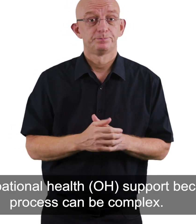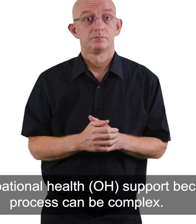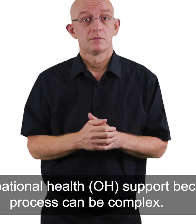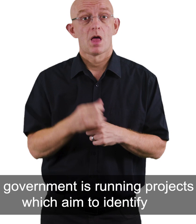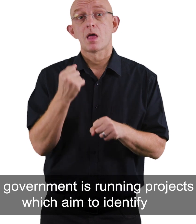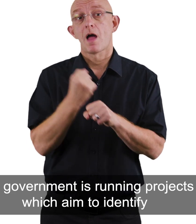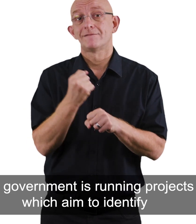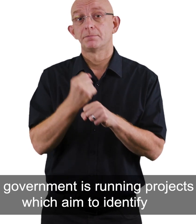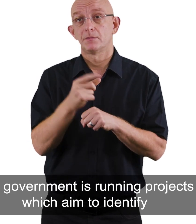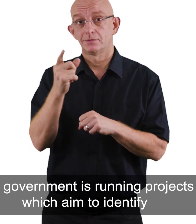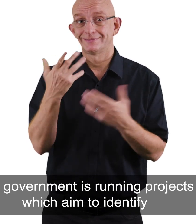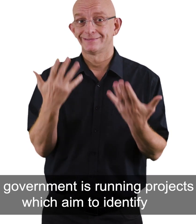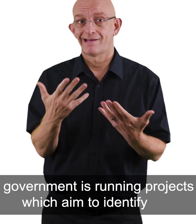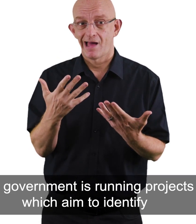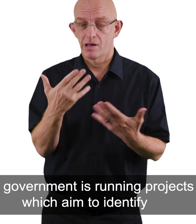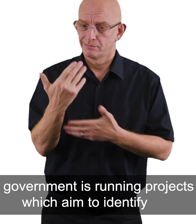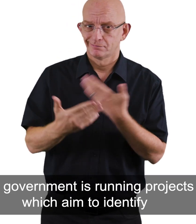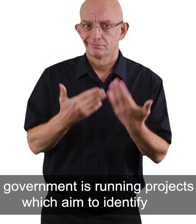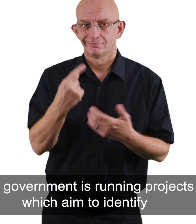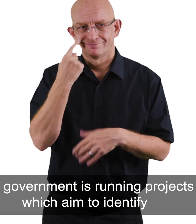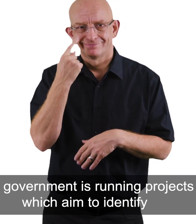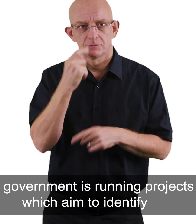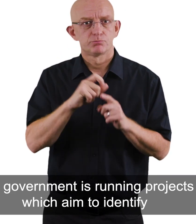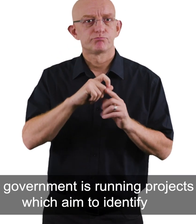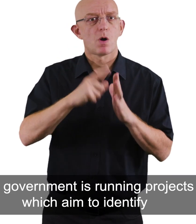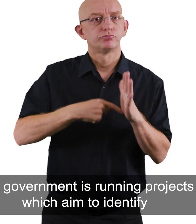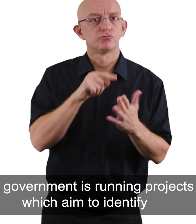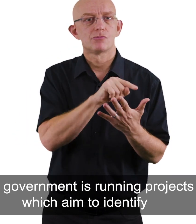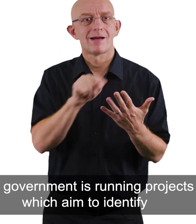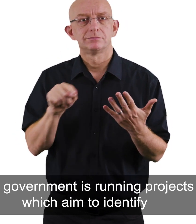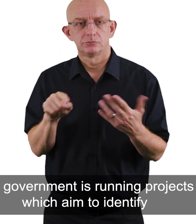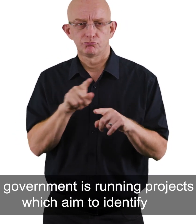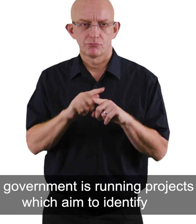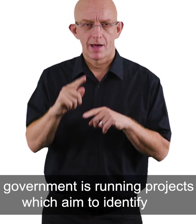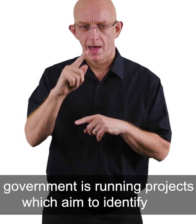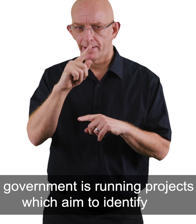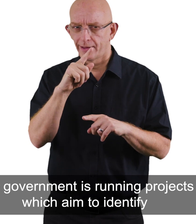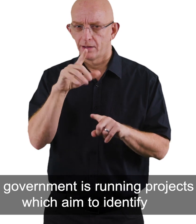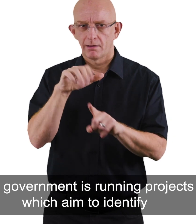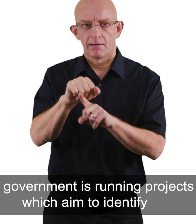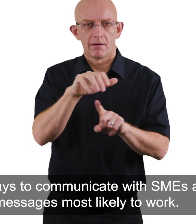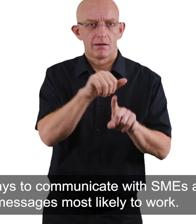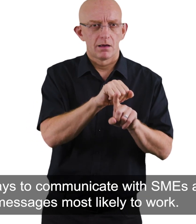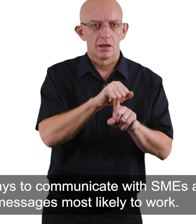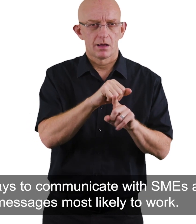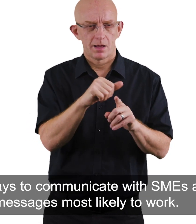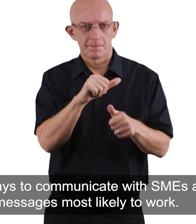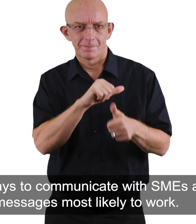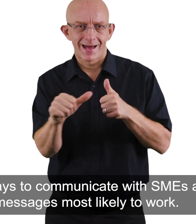complex. The government is running projects which aim to identify the